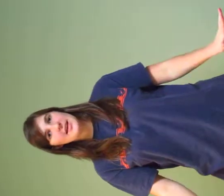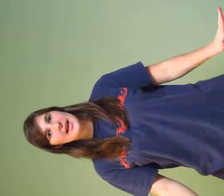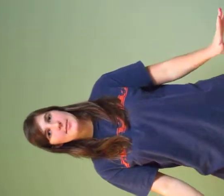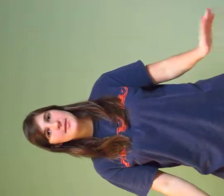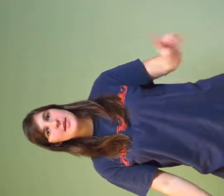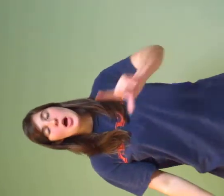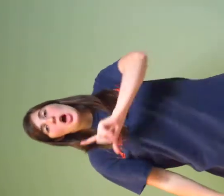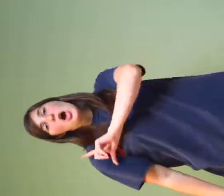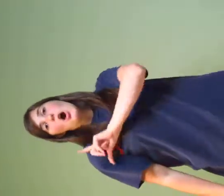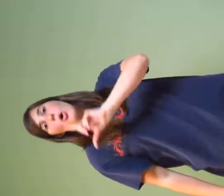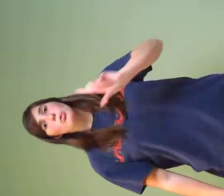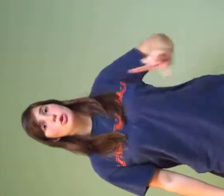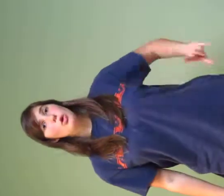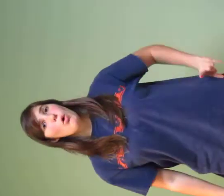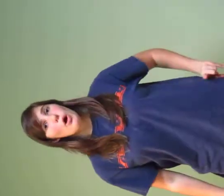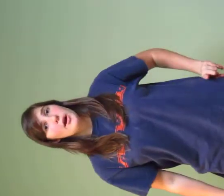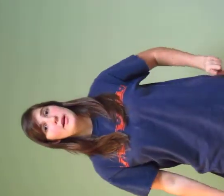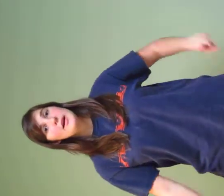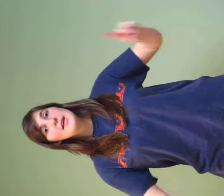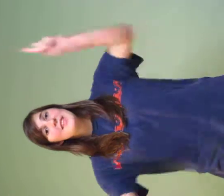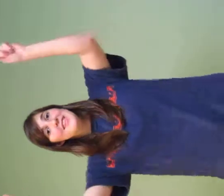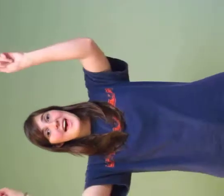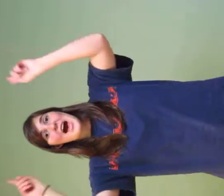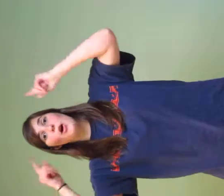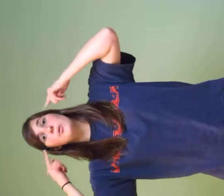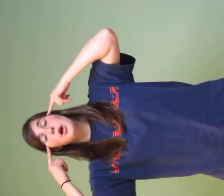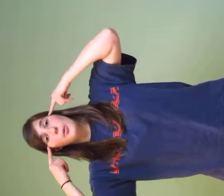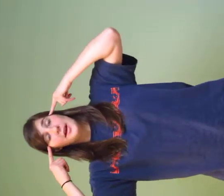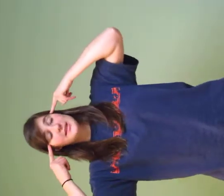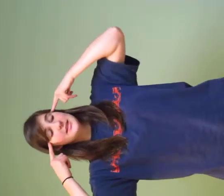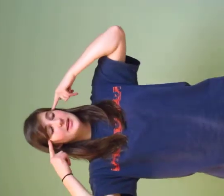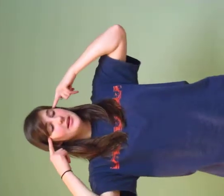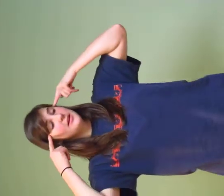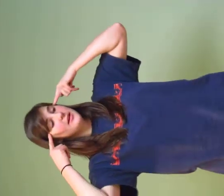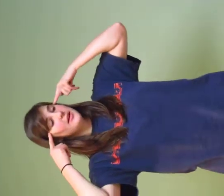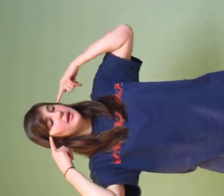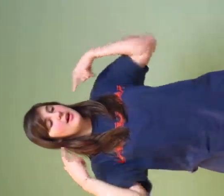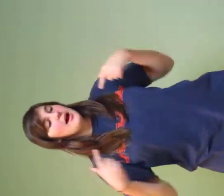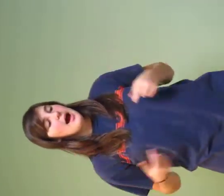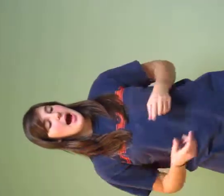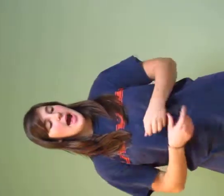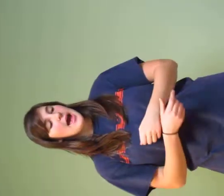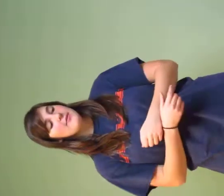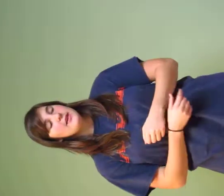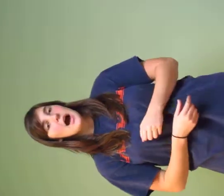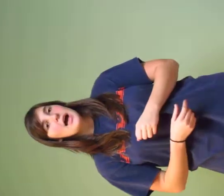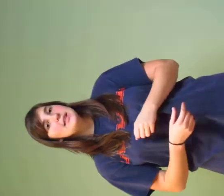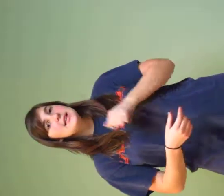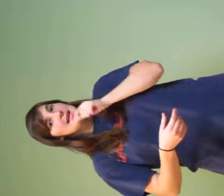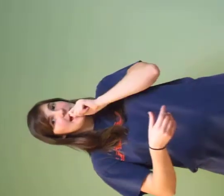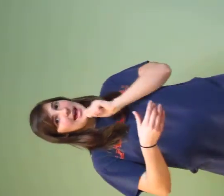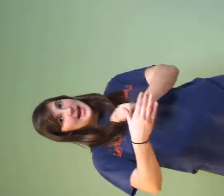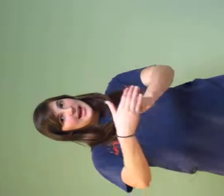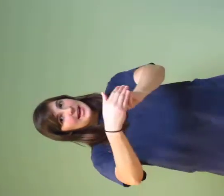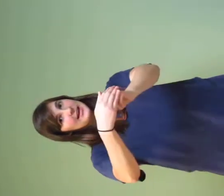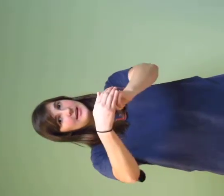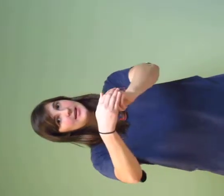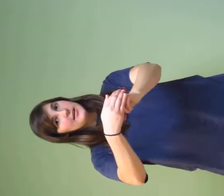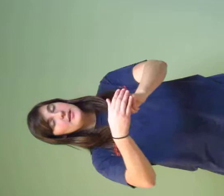lips. O Lord, thou knowest. I have not hid.